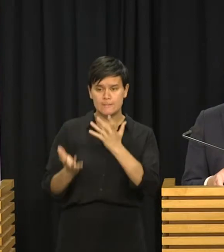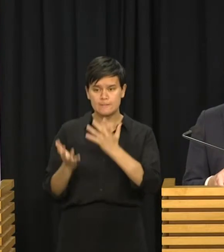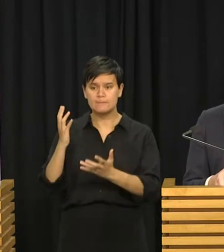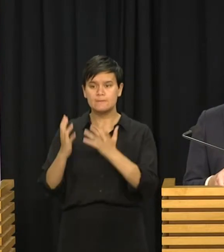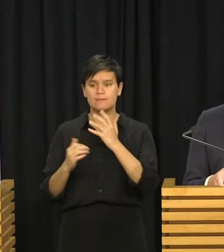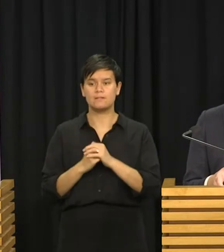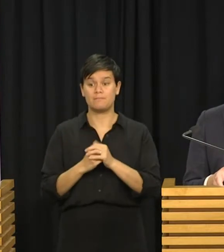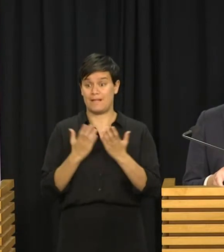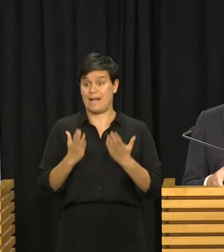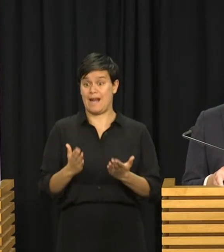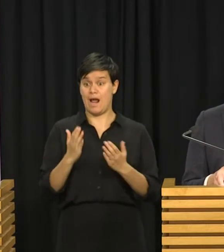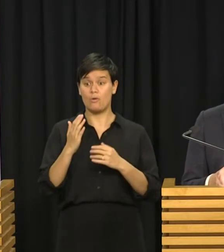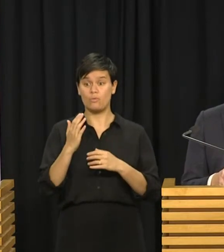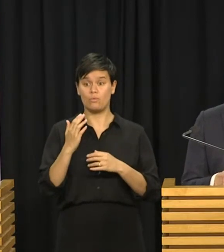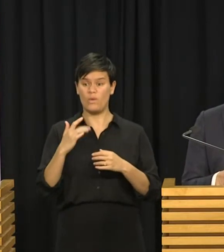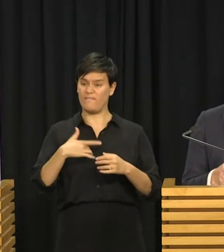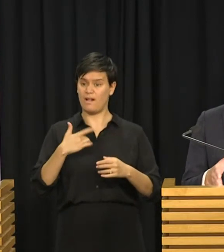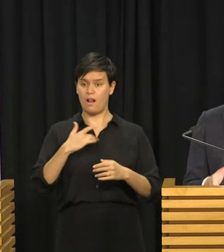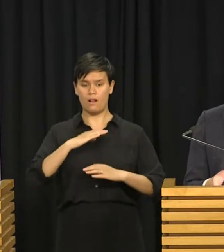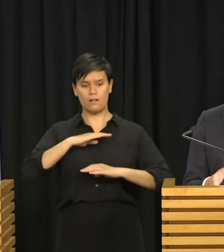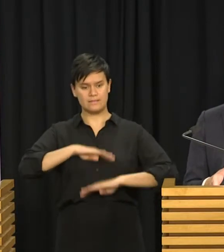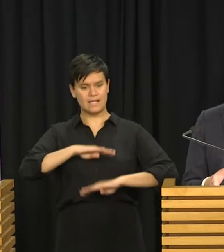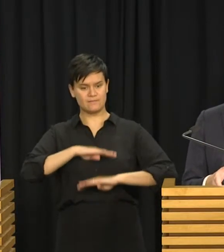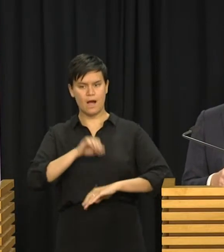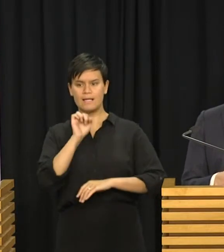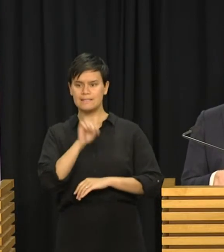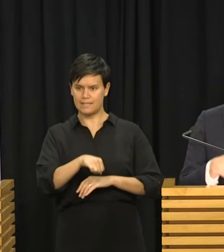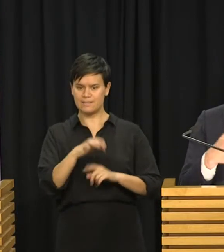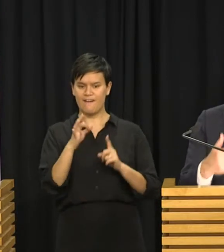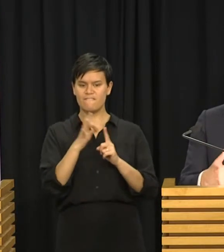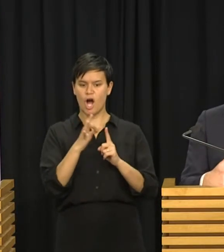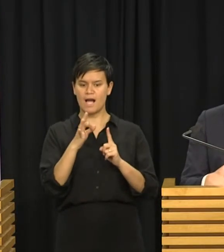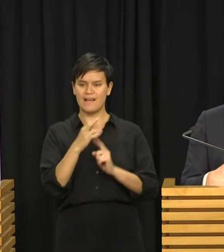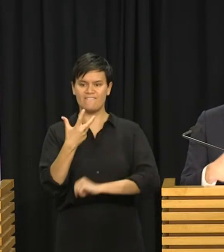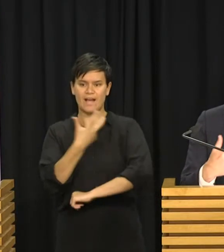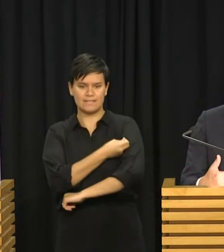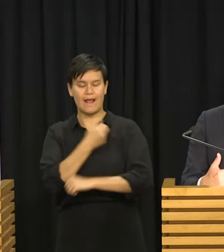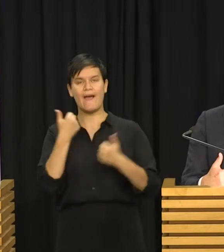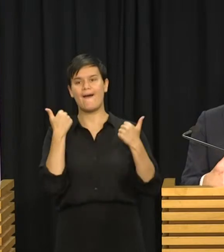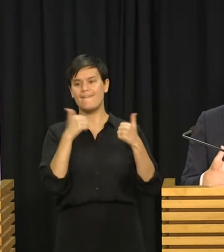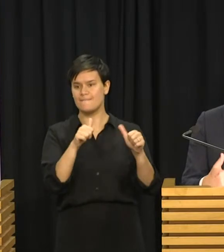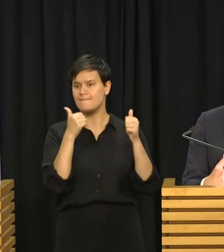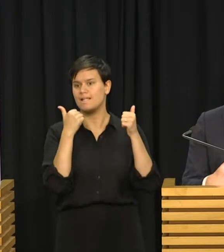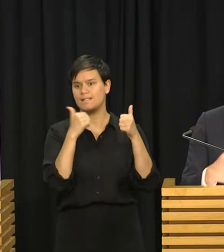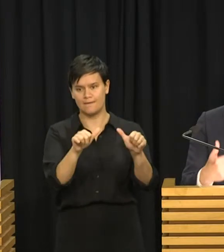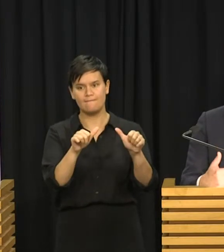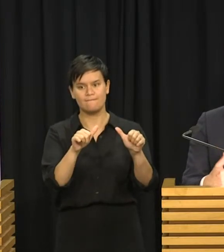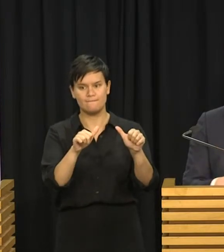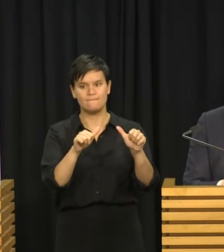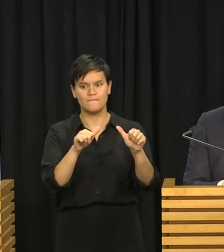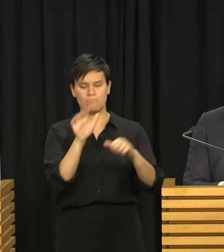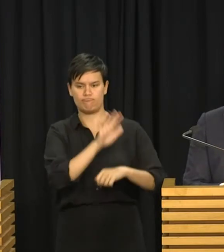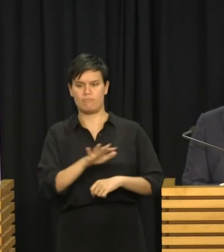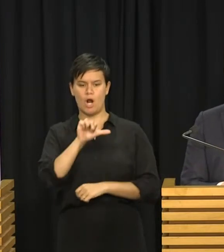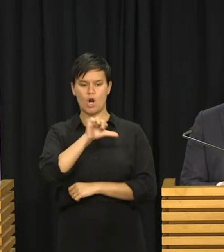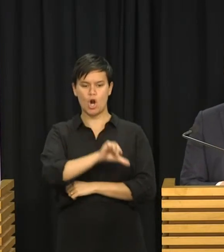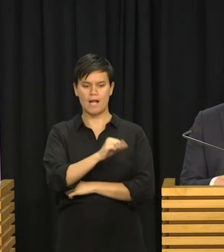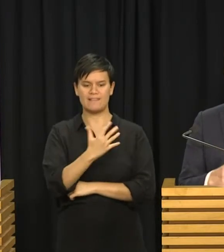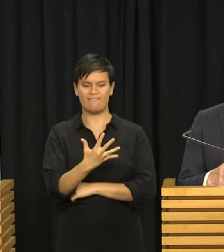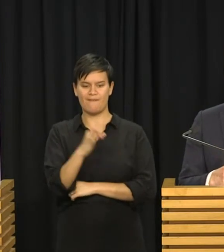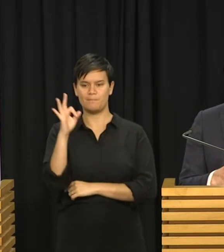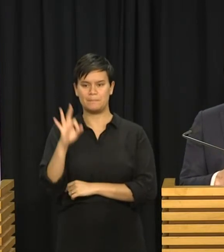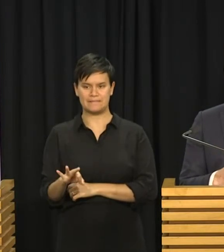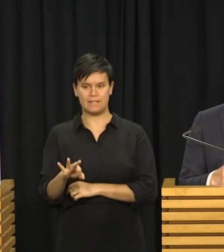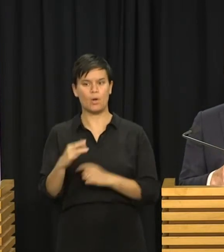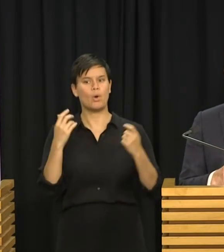got a vaccine that we know is incredibly effective, very, very high rates of effectiveness, around 95%,